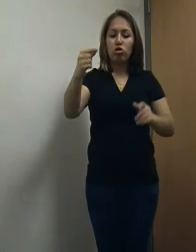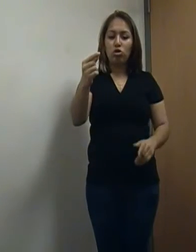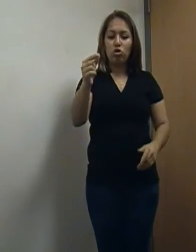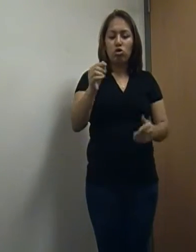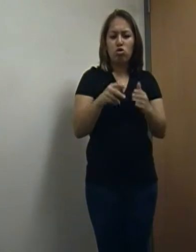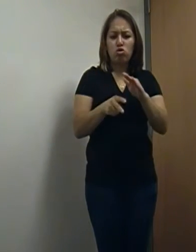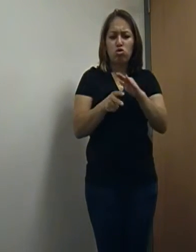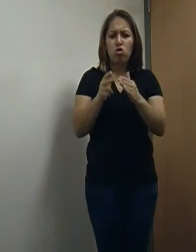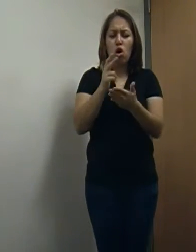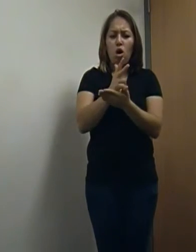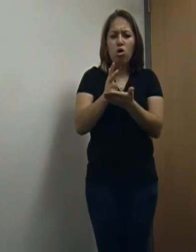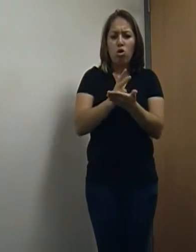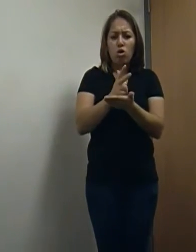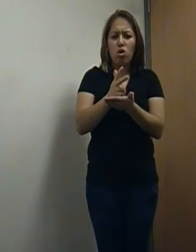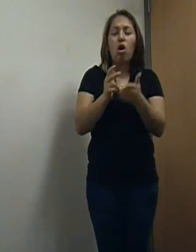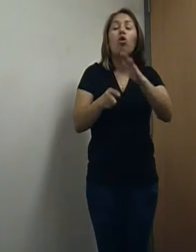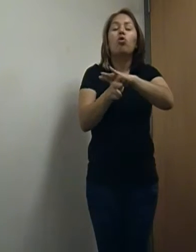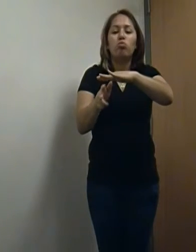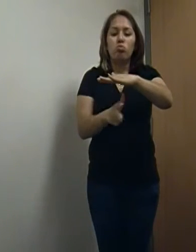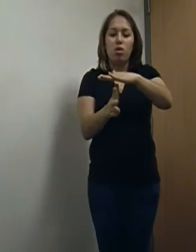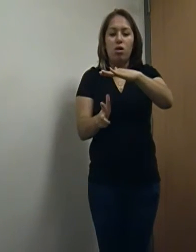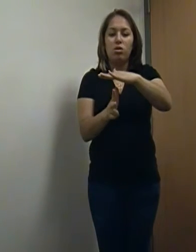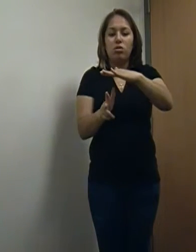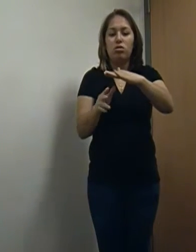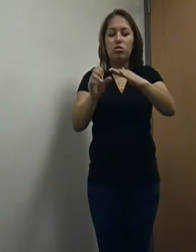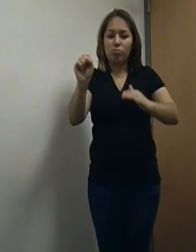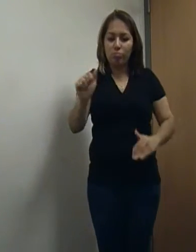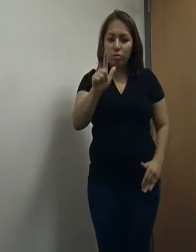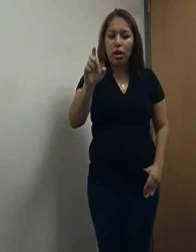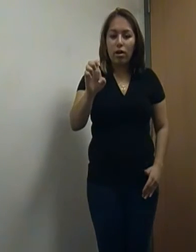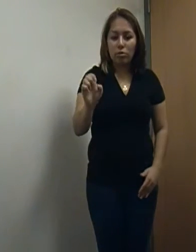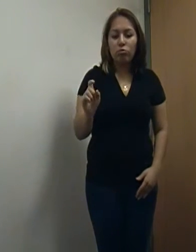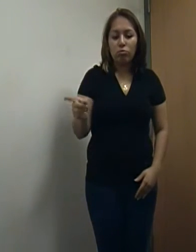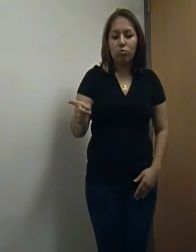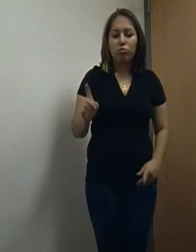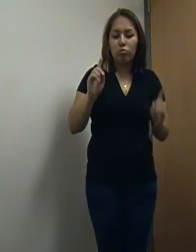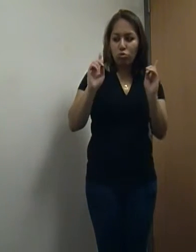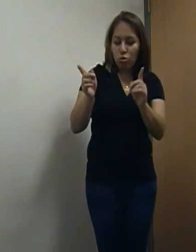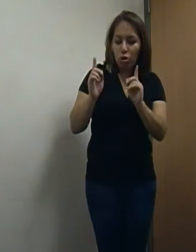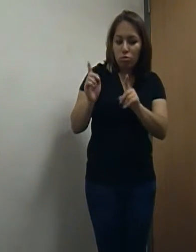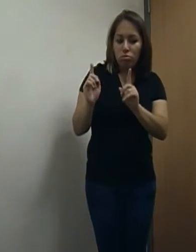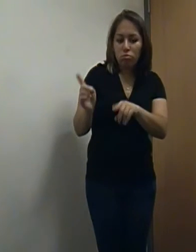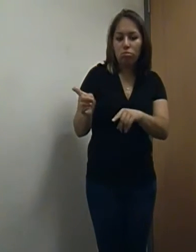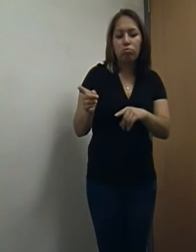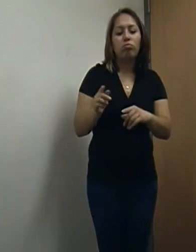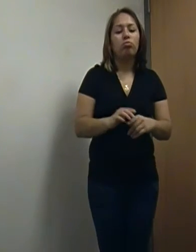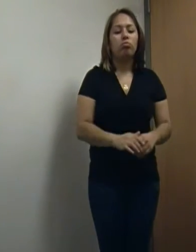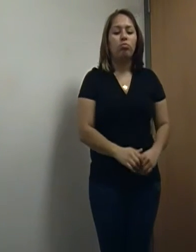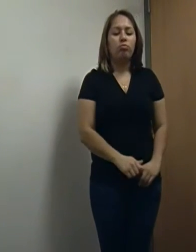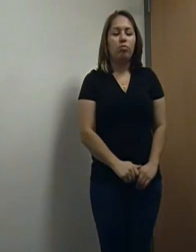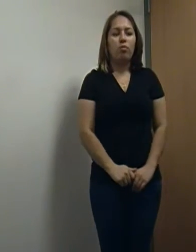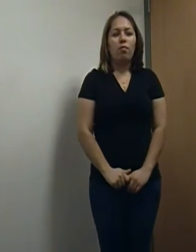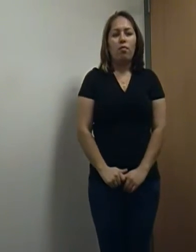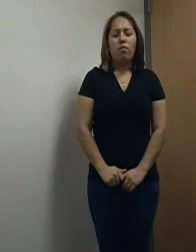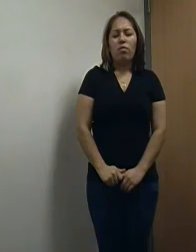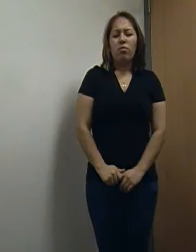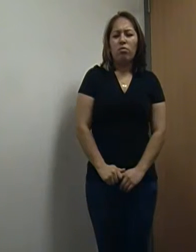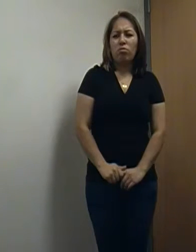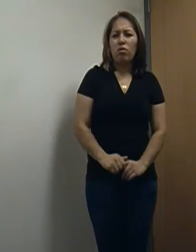And throughout the years, I've collected a wonderful collection of Victorian furniture.